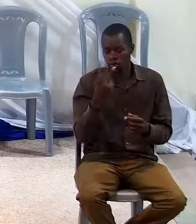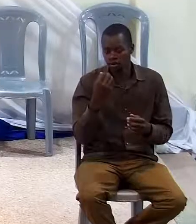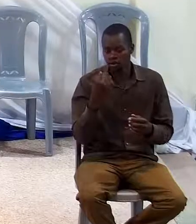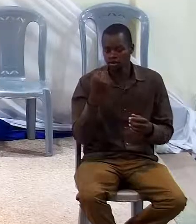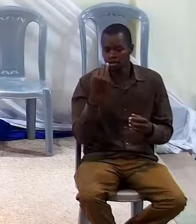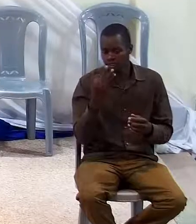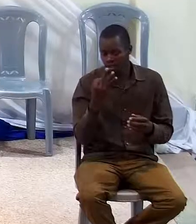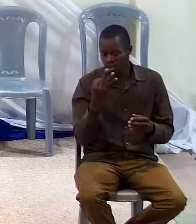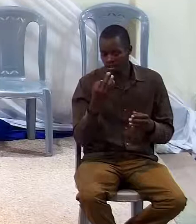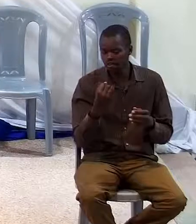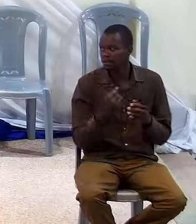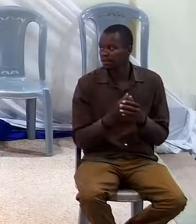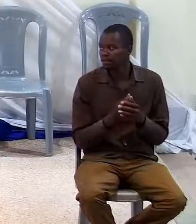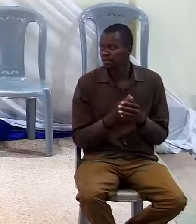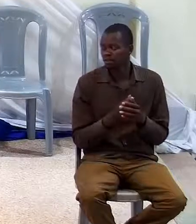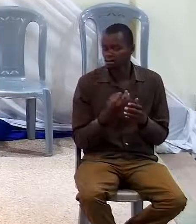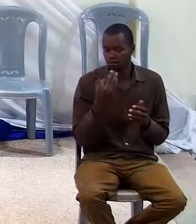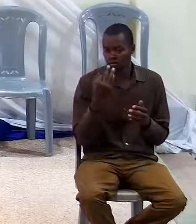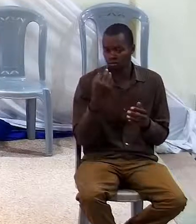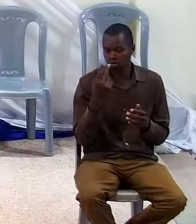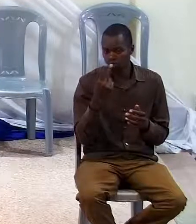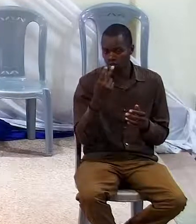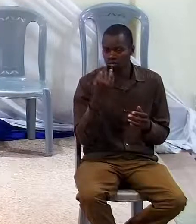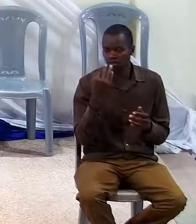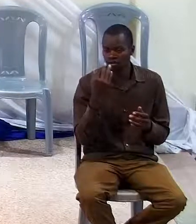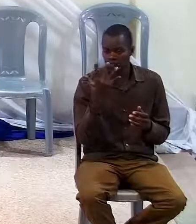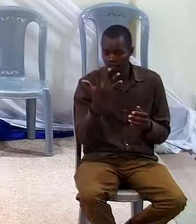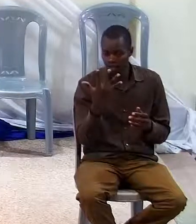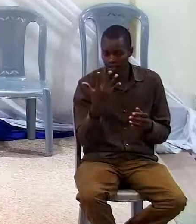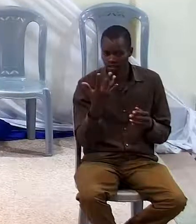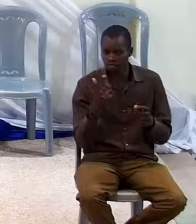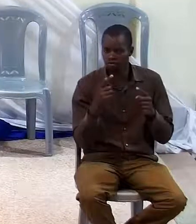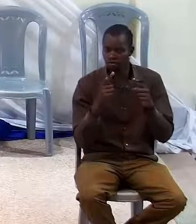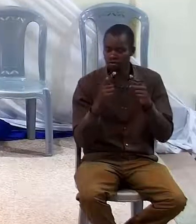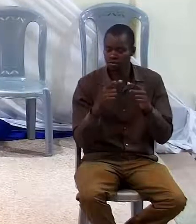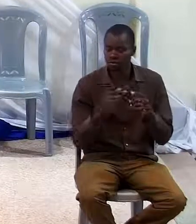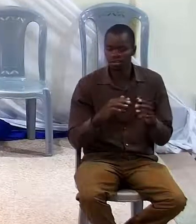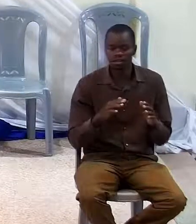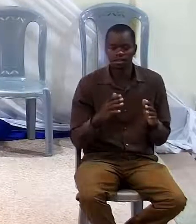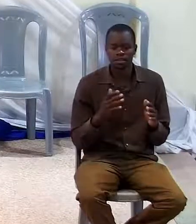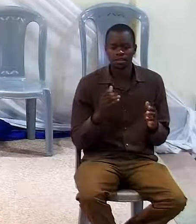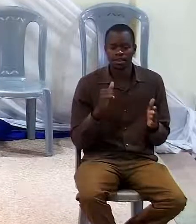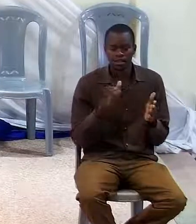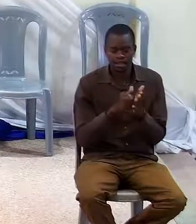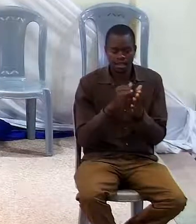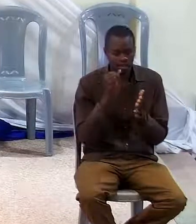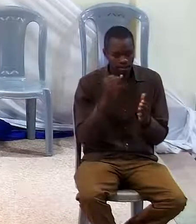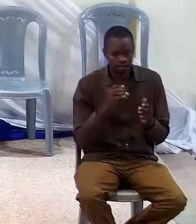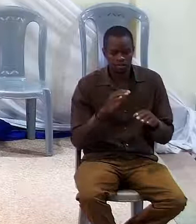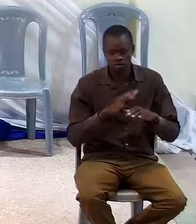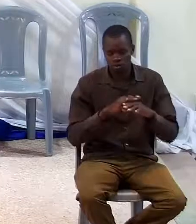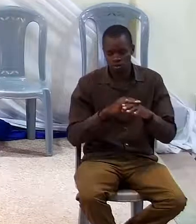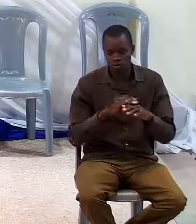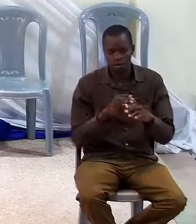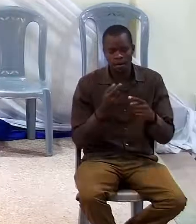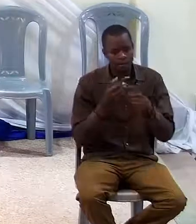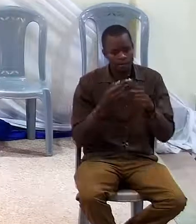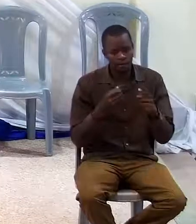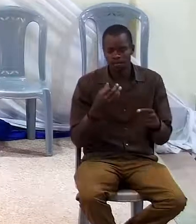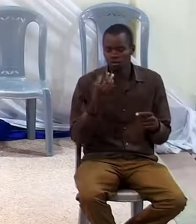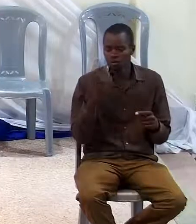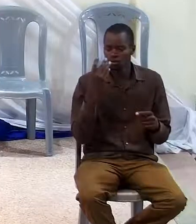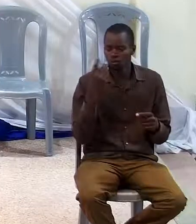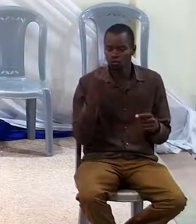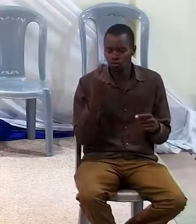to 29.9, that is overweight. You're falling in the category of overweight. Then the body